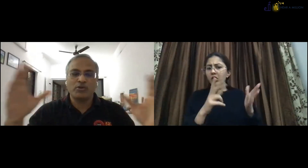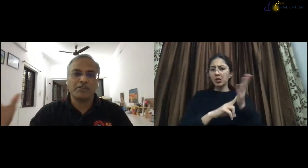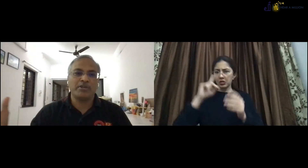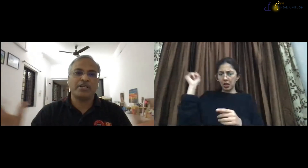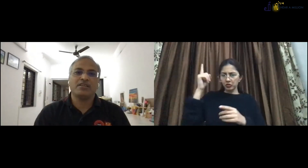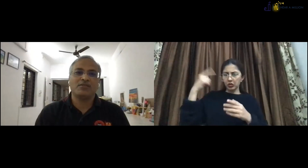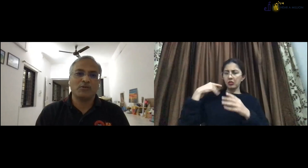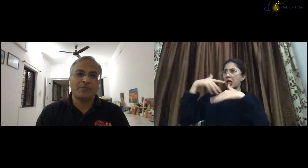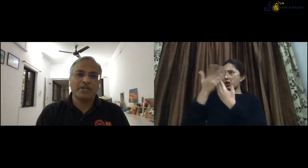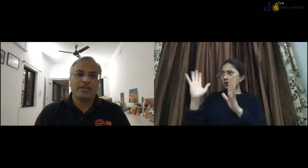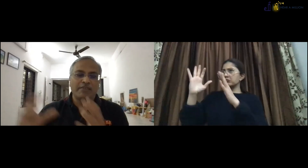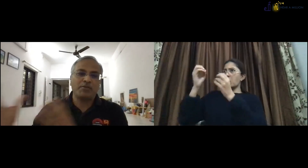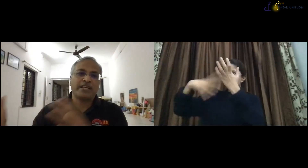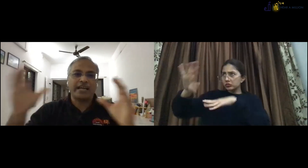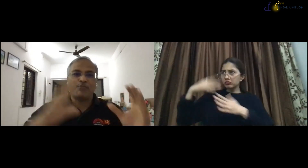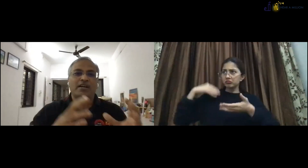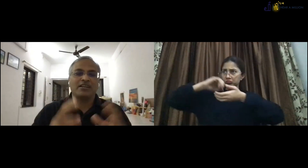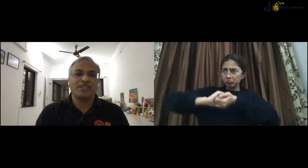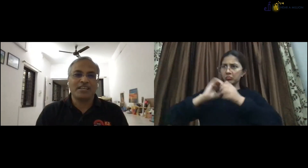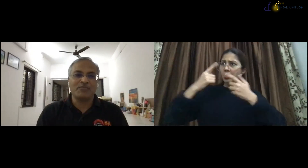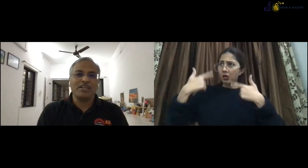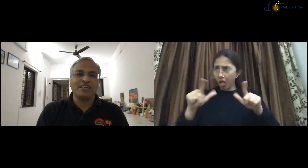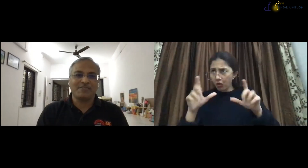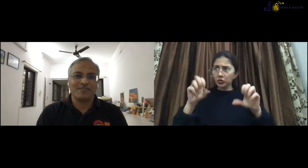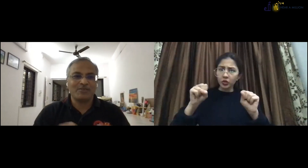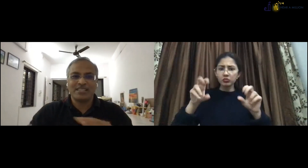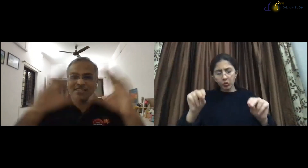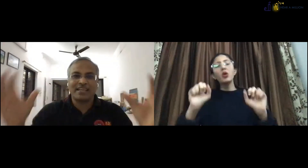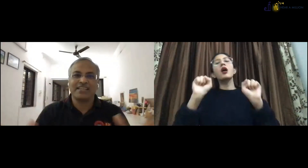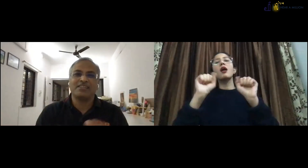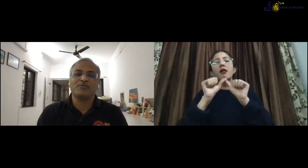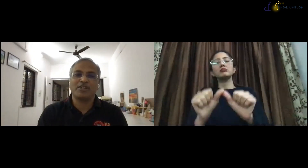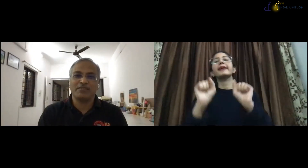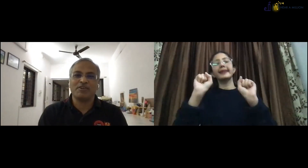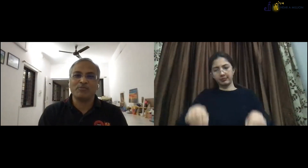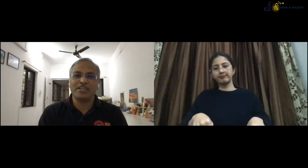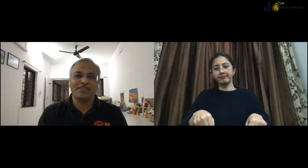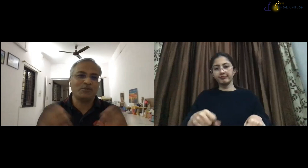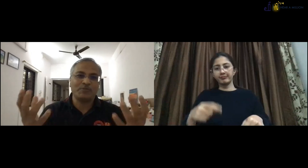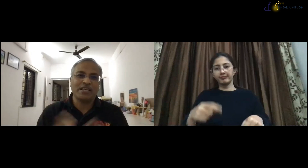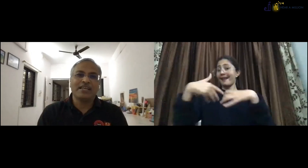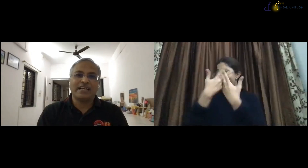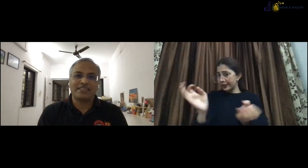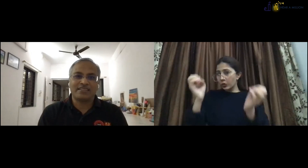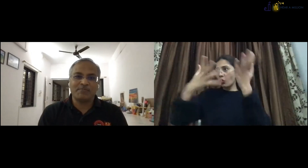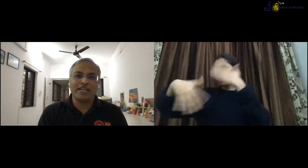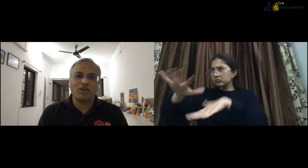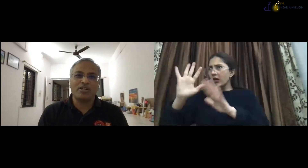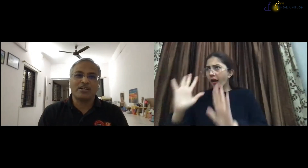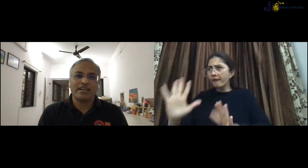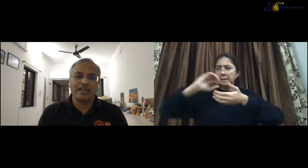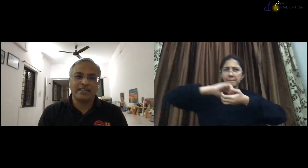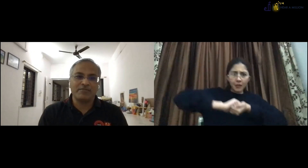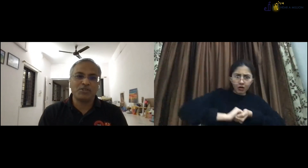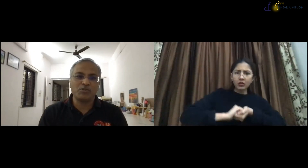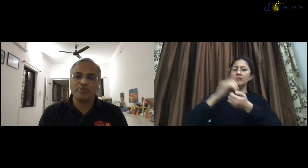Million is open to everybody. So everybody can partner with Here a Million. So I think it's for the deaf community. So that's